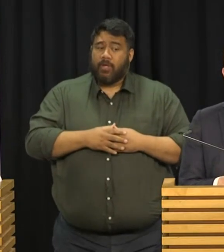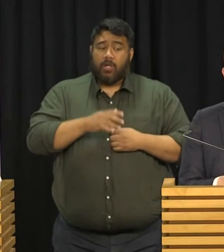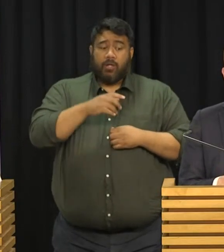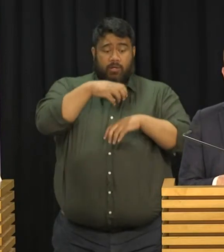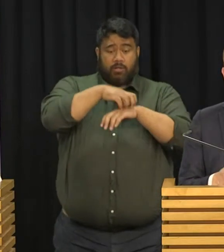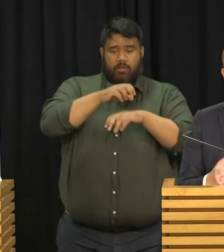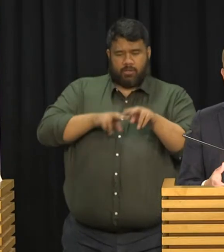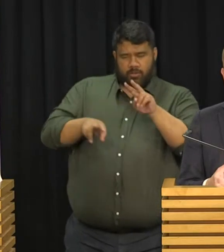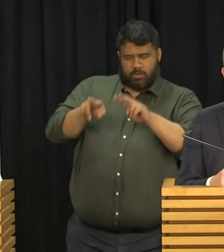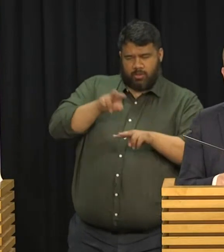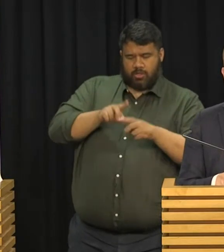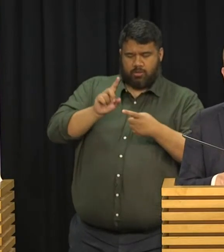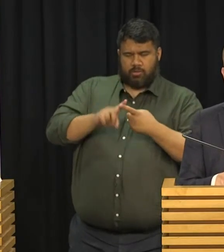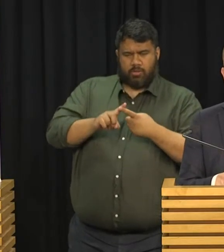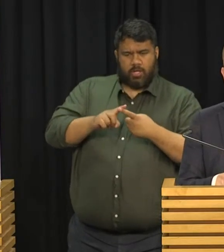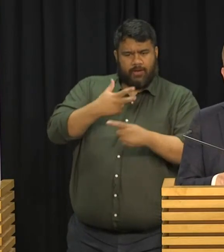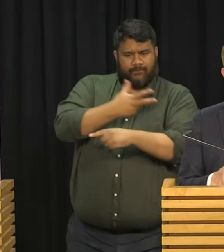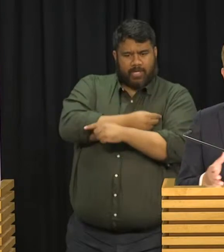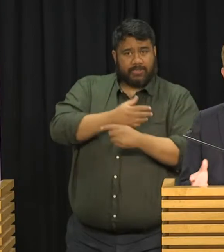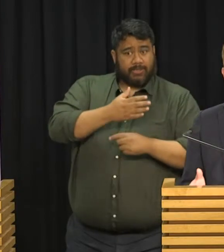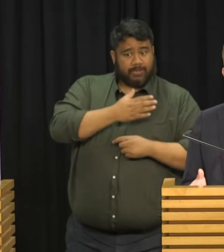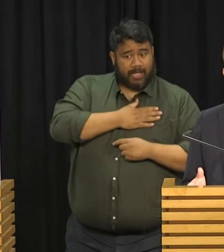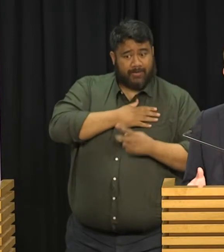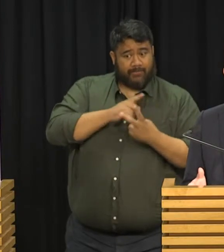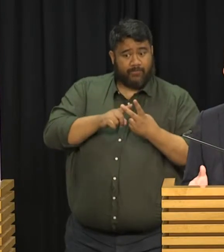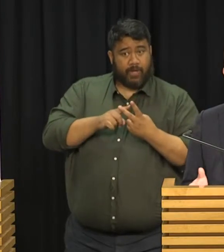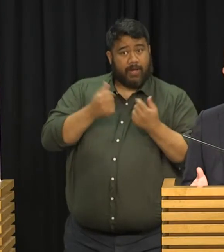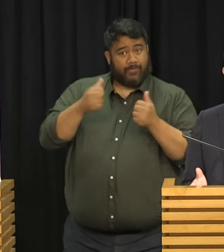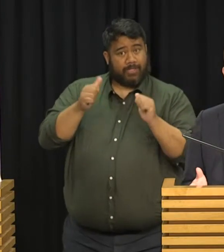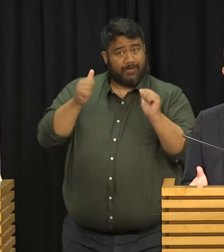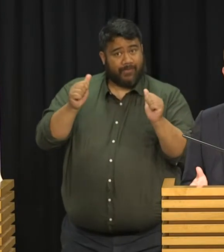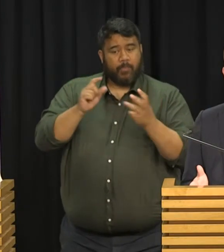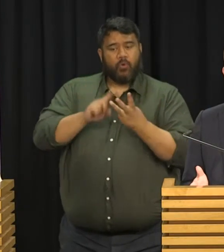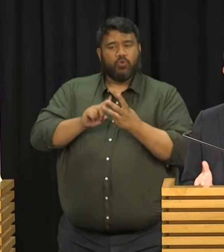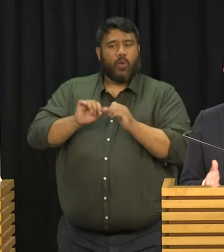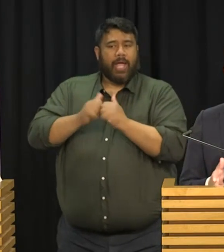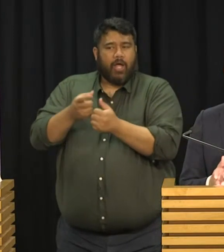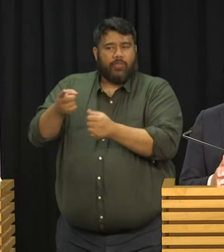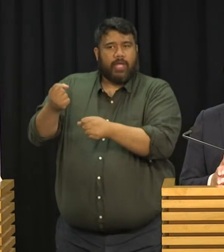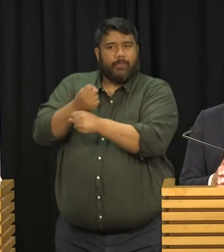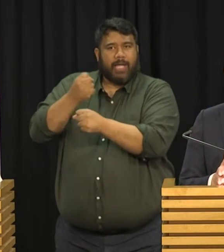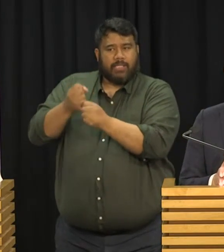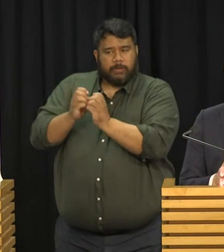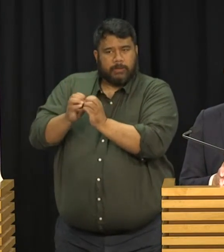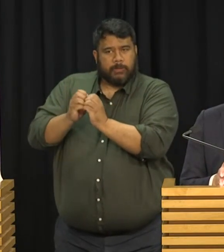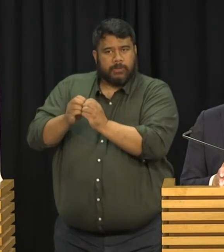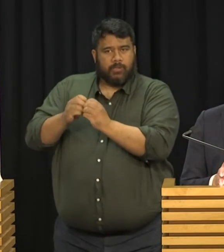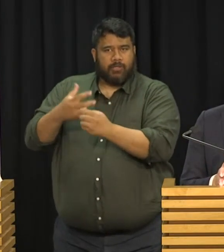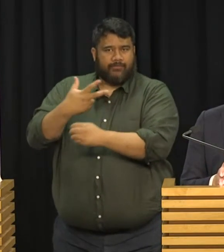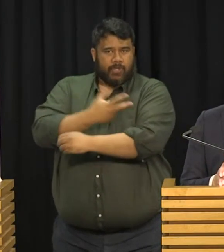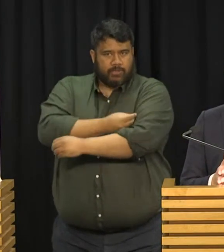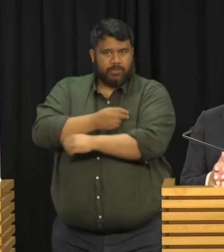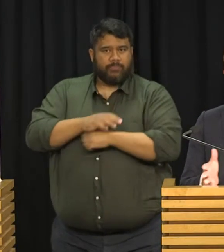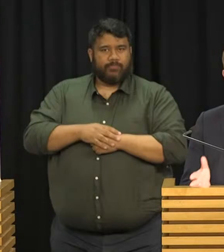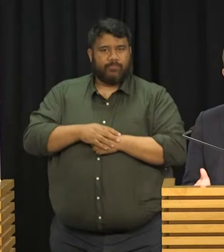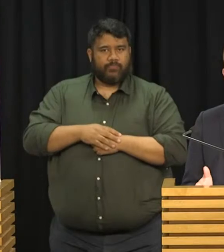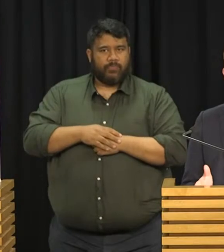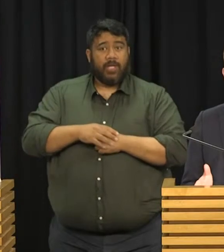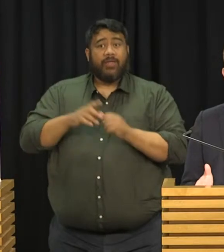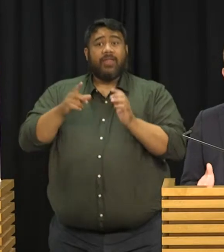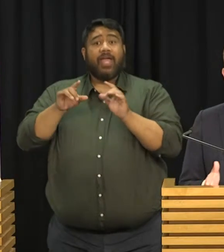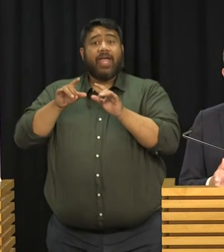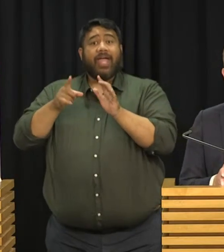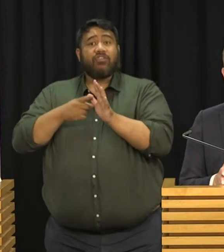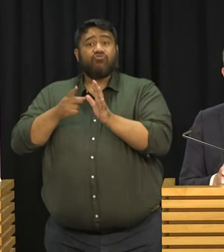of the vaccine, they're looking at the efficacy of the vaccine, but they also look at the manufacture of the vaccine. And my understanding with regard to the AstraZeneca